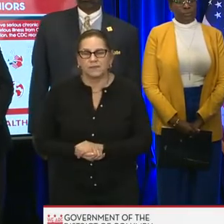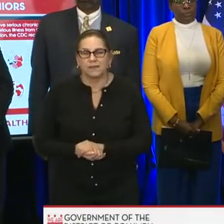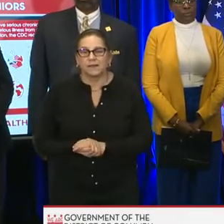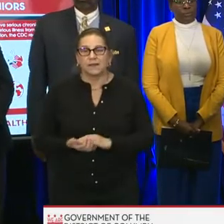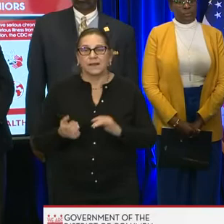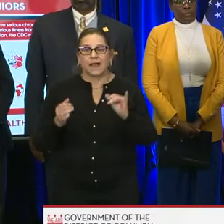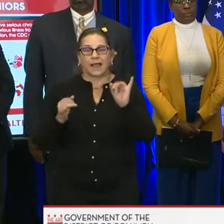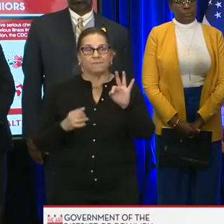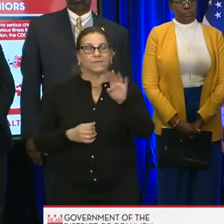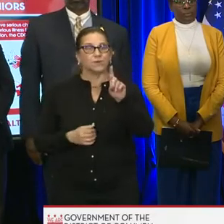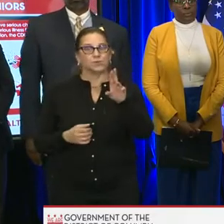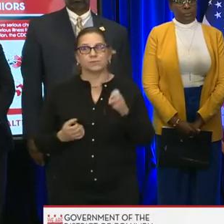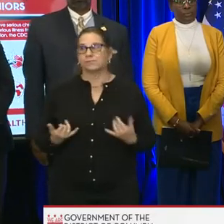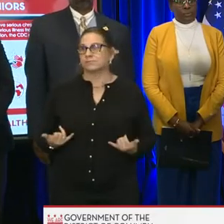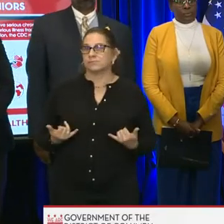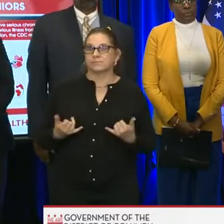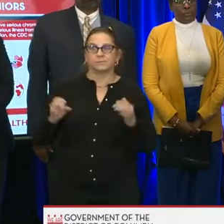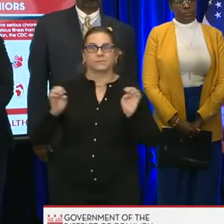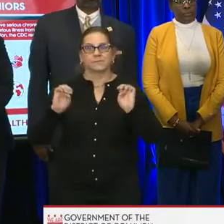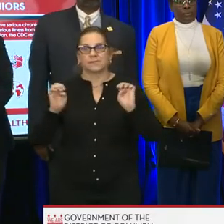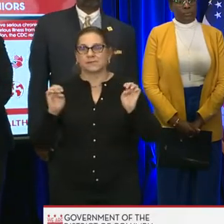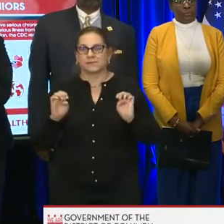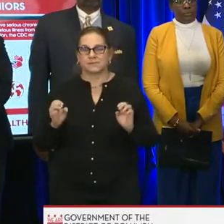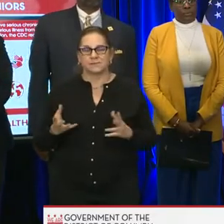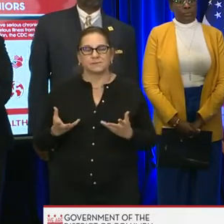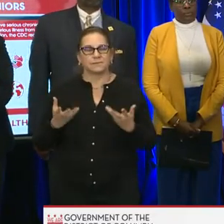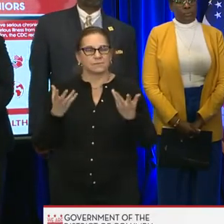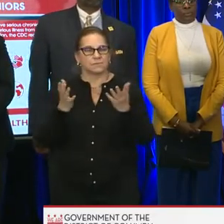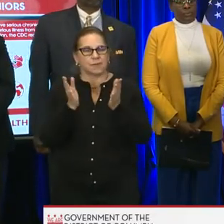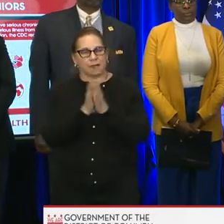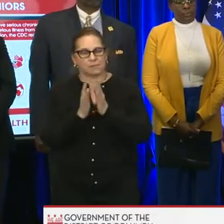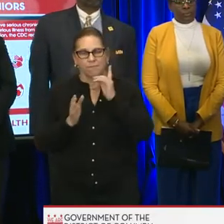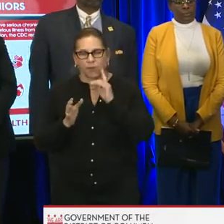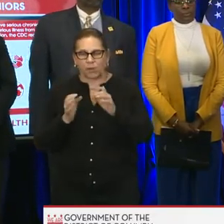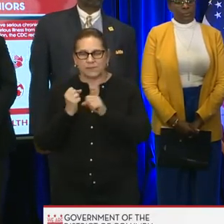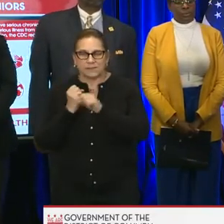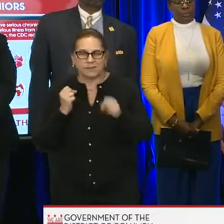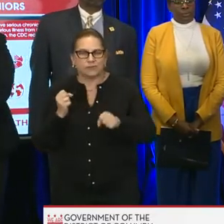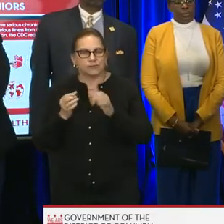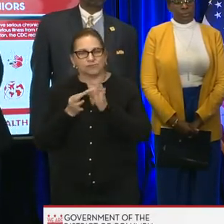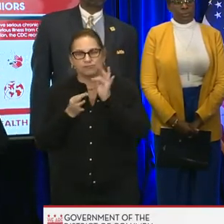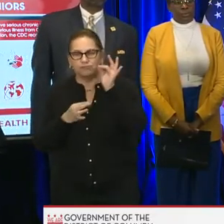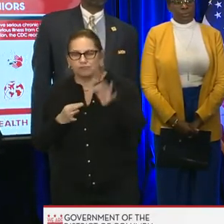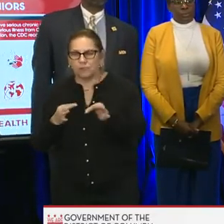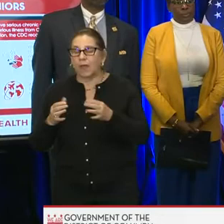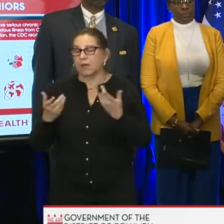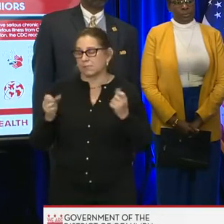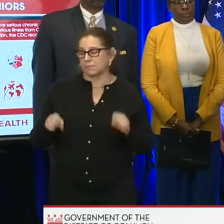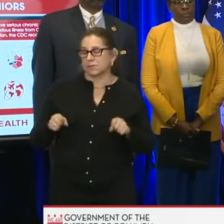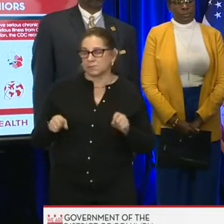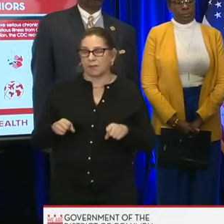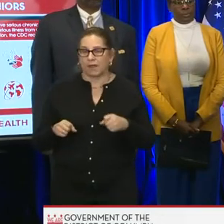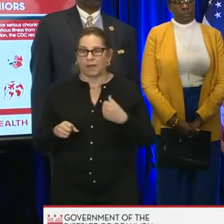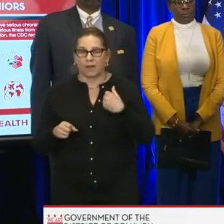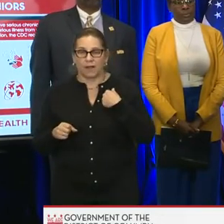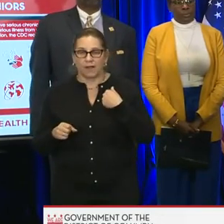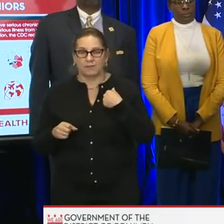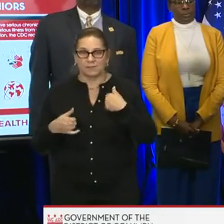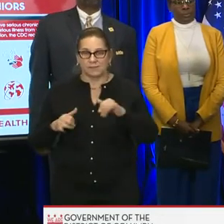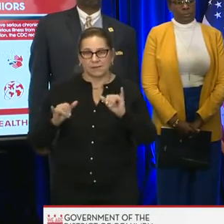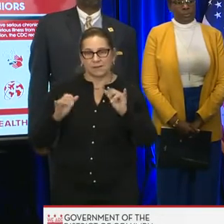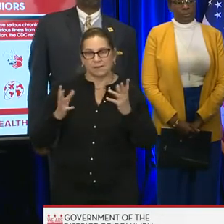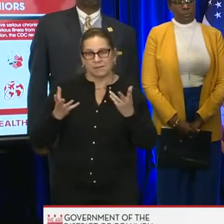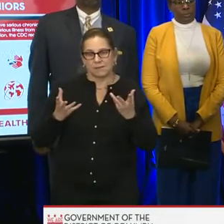these emergencies, we'll try to extend them where possible. It may not always be possible, and frankly, we're still looking through